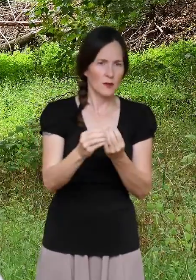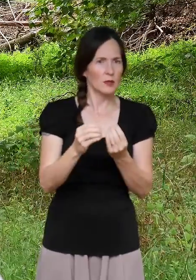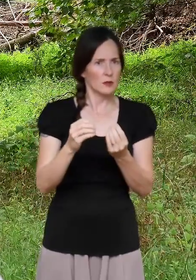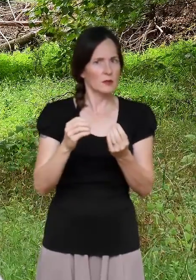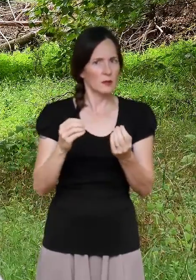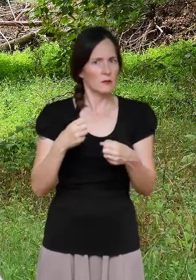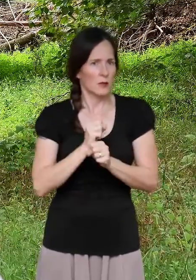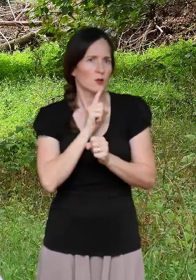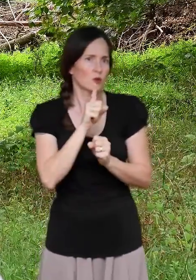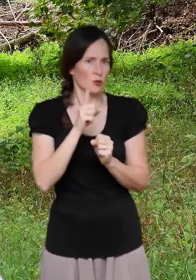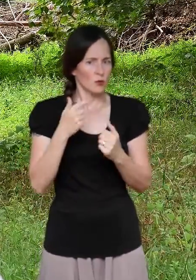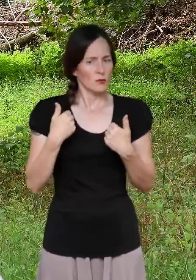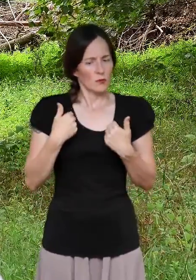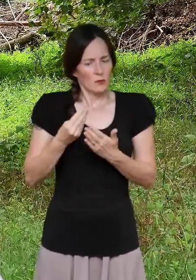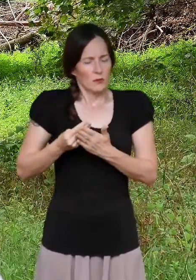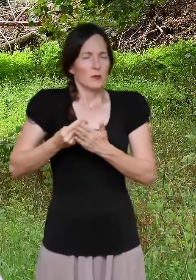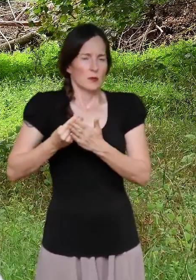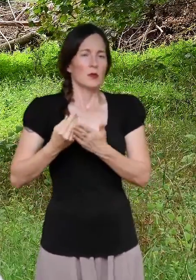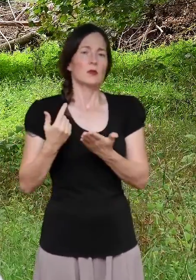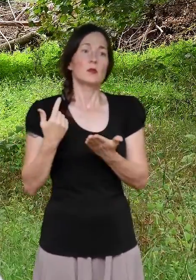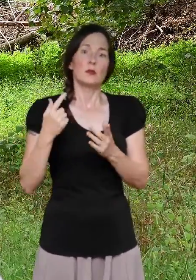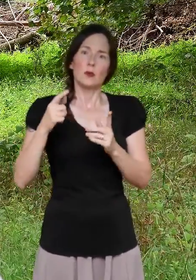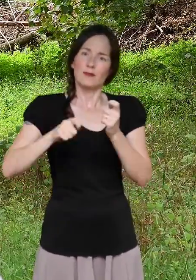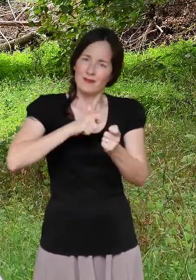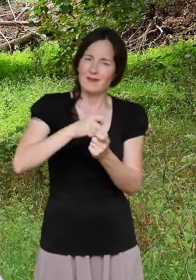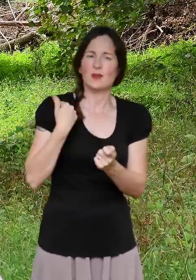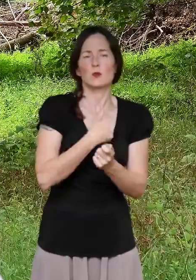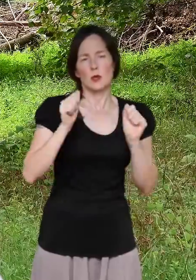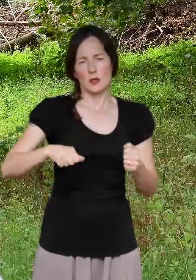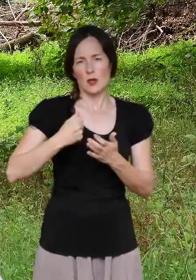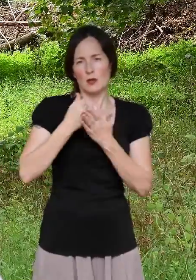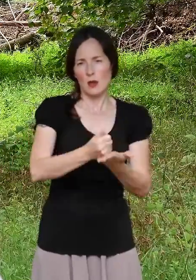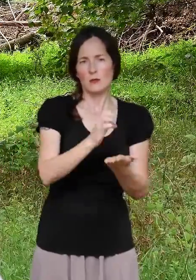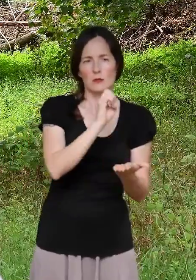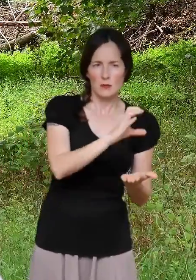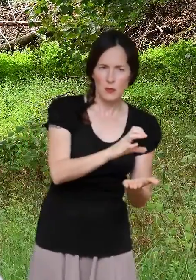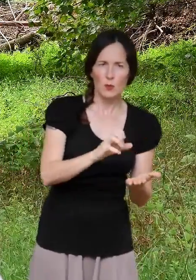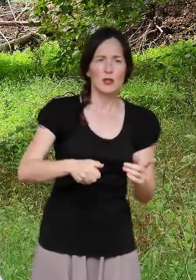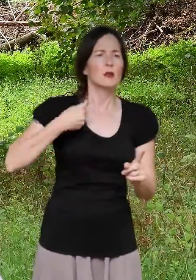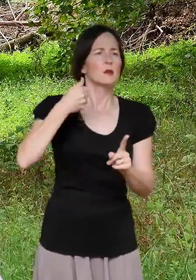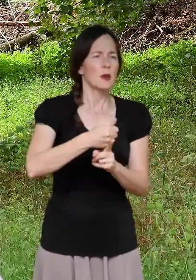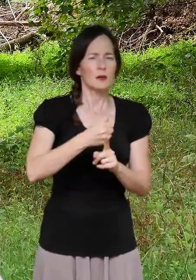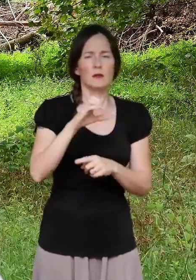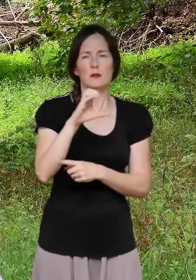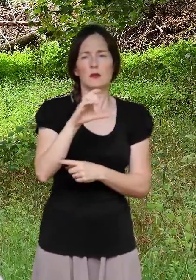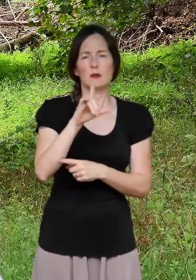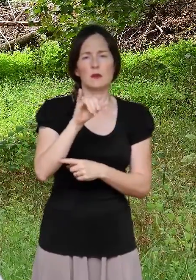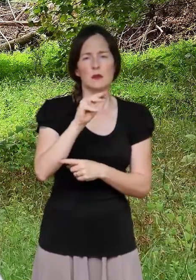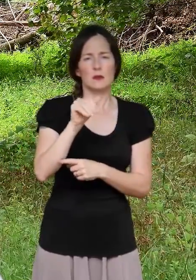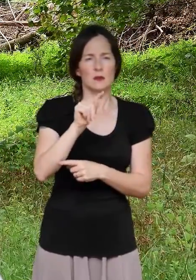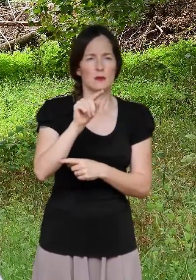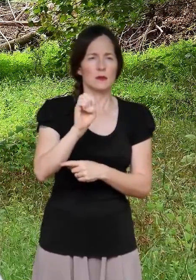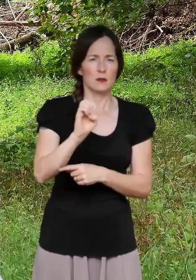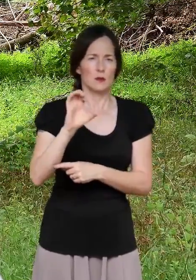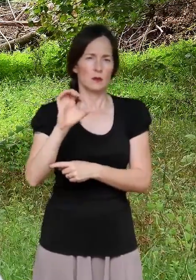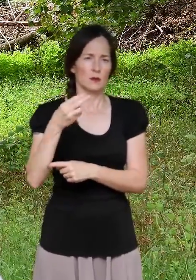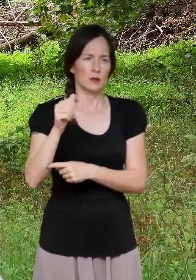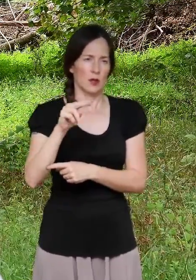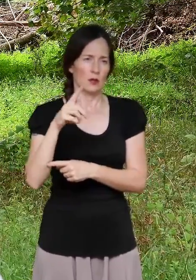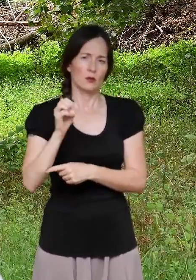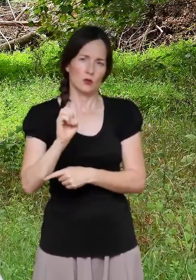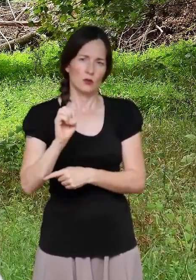so that we could help communities like Ellicott City with the impact of climate change. It is more important